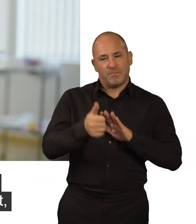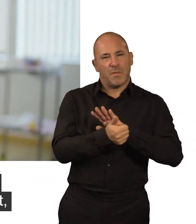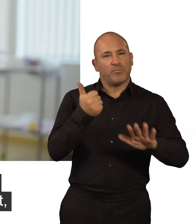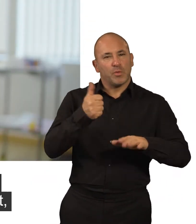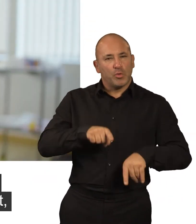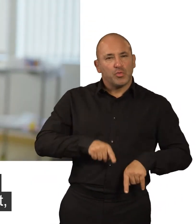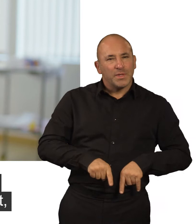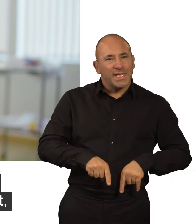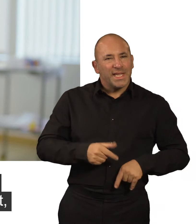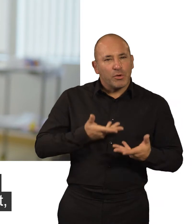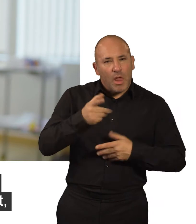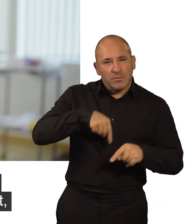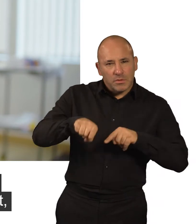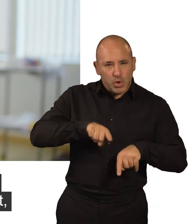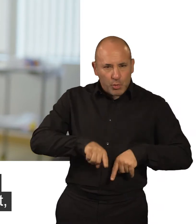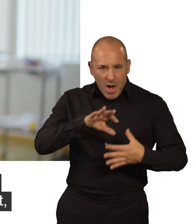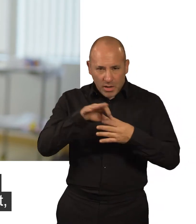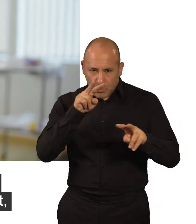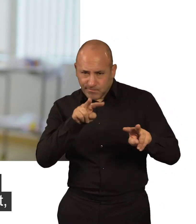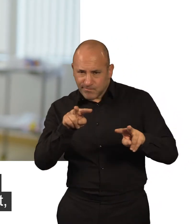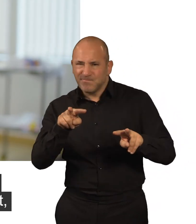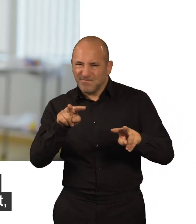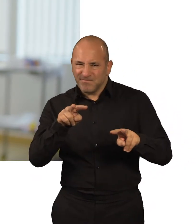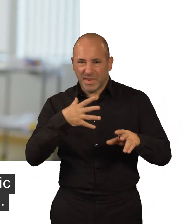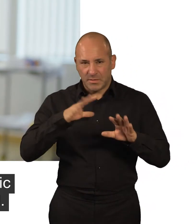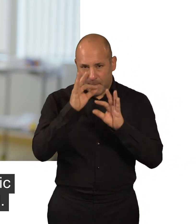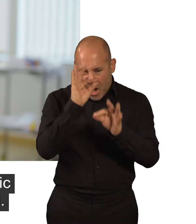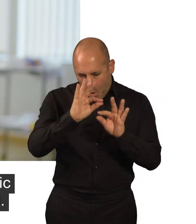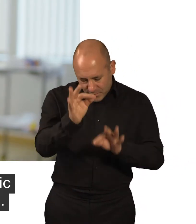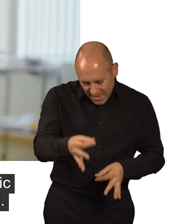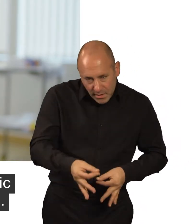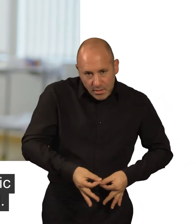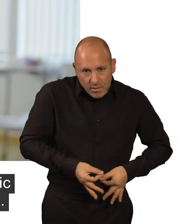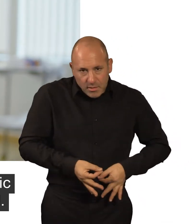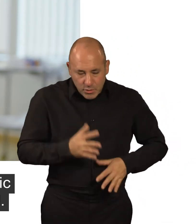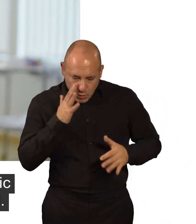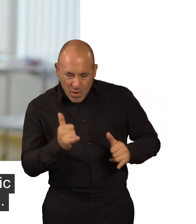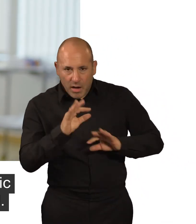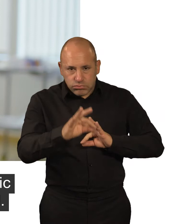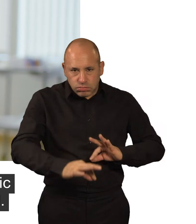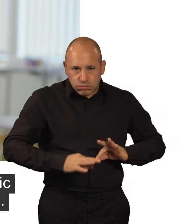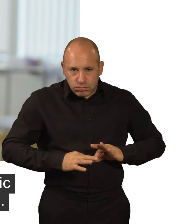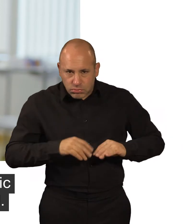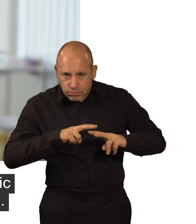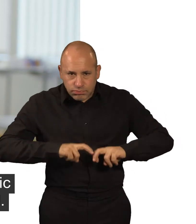there is sufficient suspicion for the urologist he will arrange for prostatic biopsies to be performed.